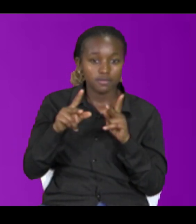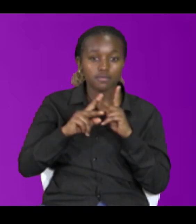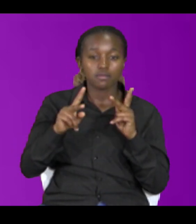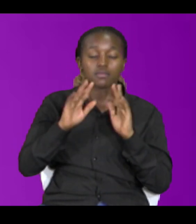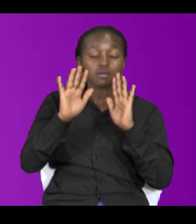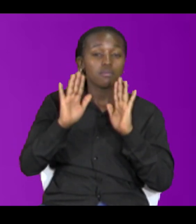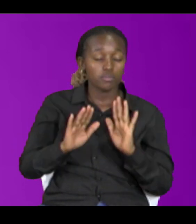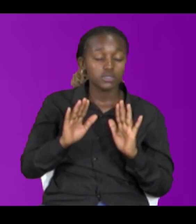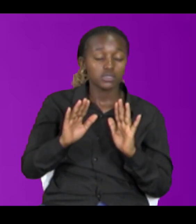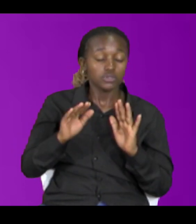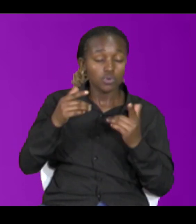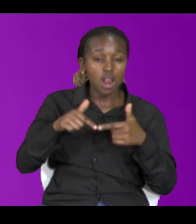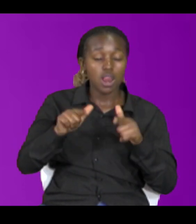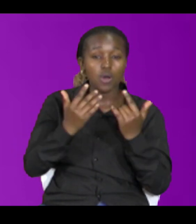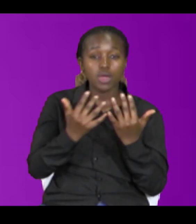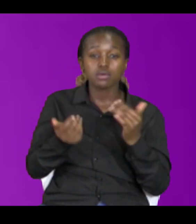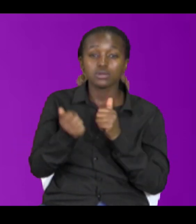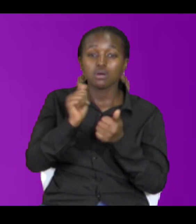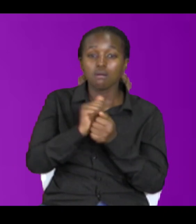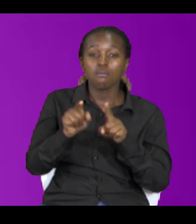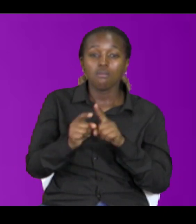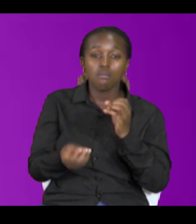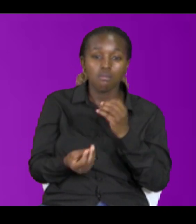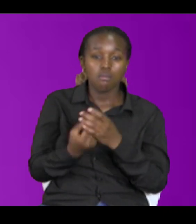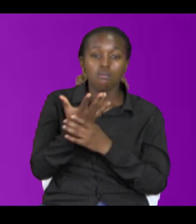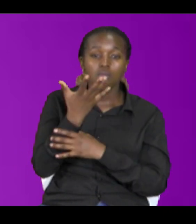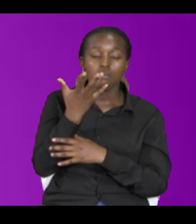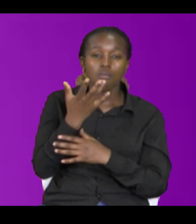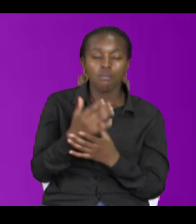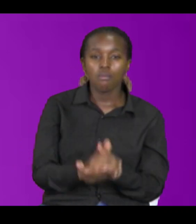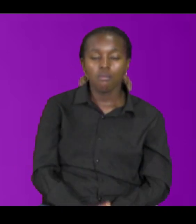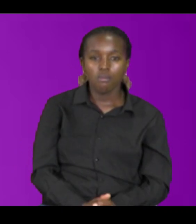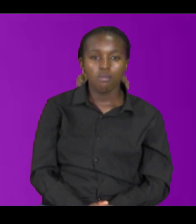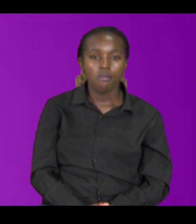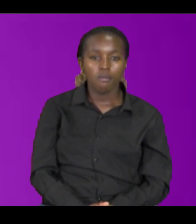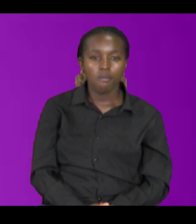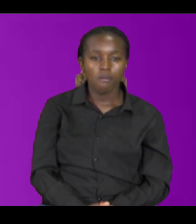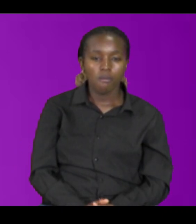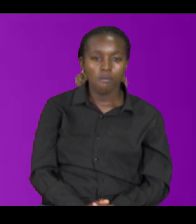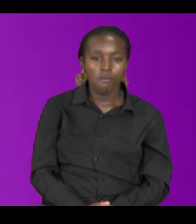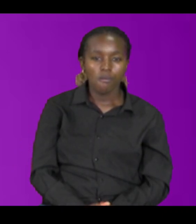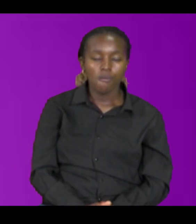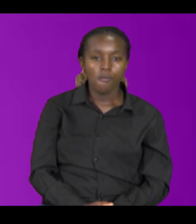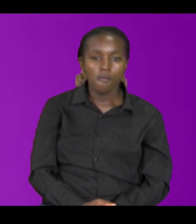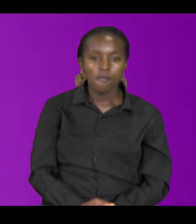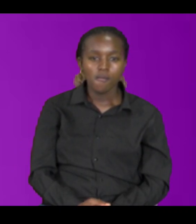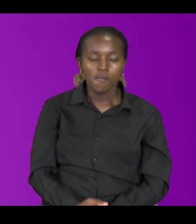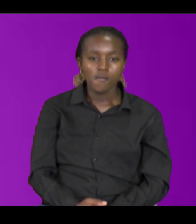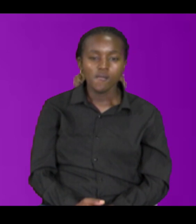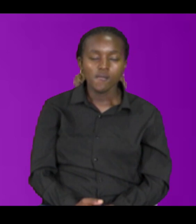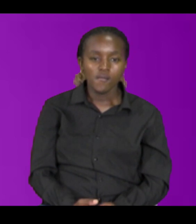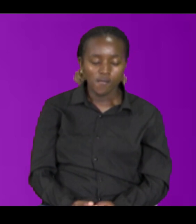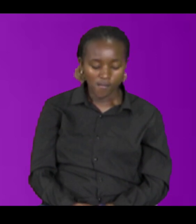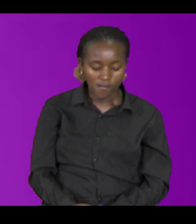and they as soon as these practices emerge, they